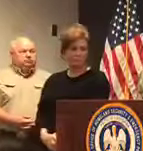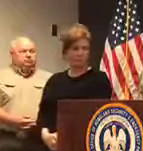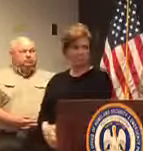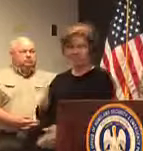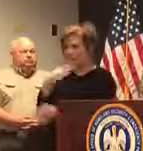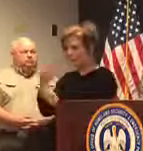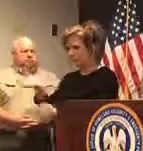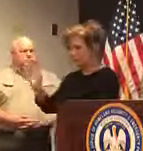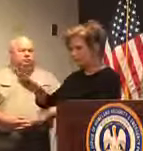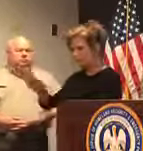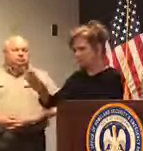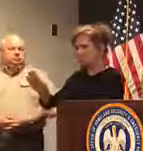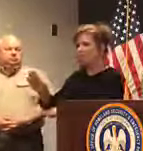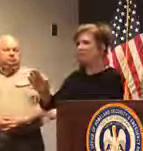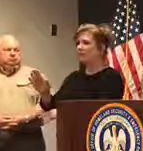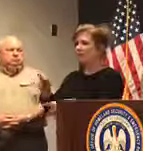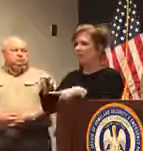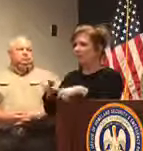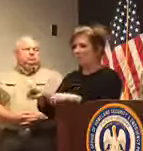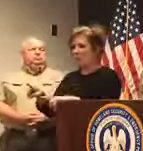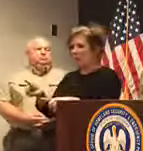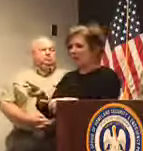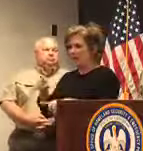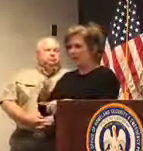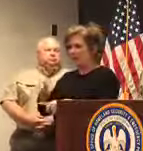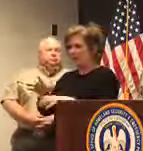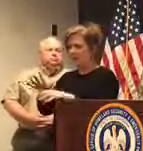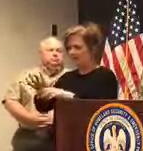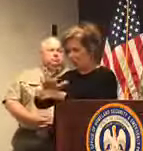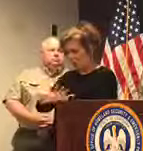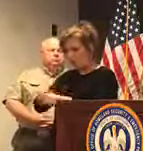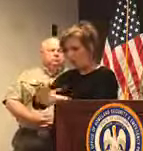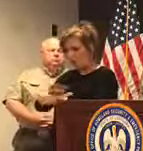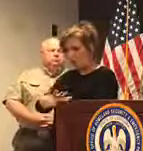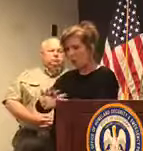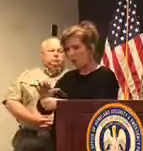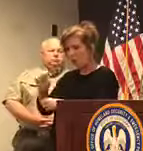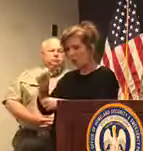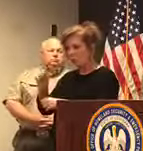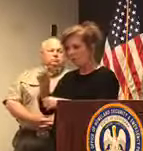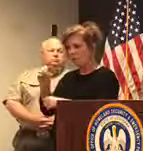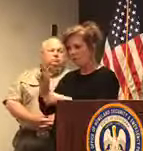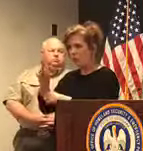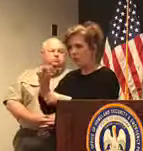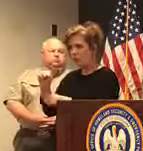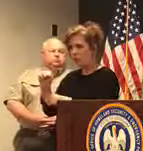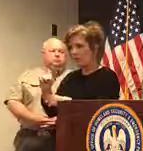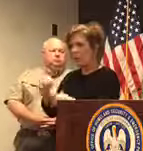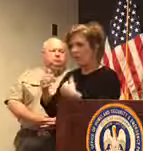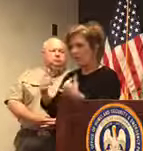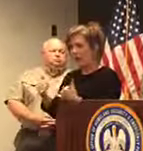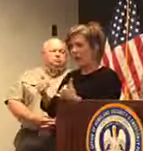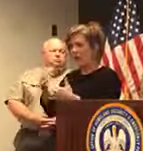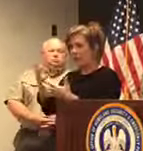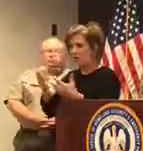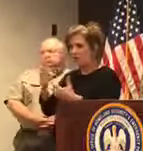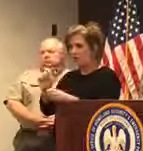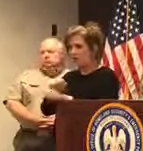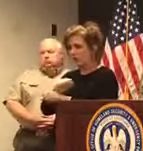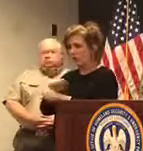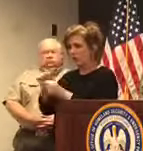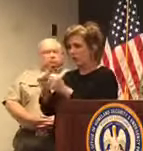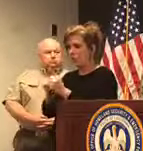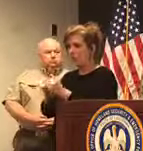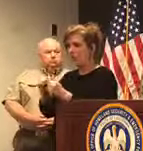Good afternoon. While this remains a local storm, right now we want you to work with your local EOP to know where your